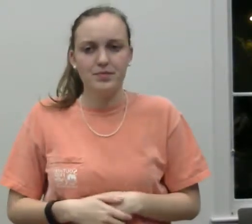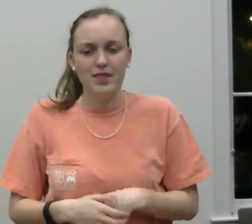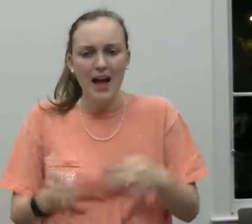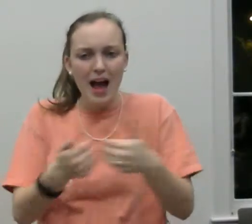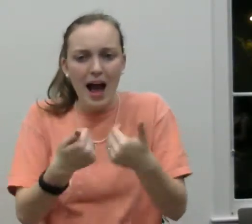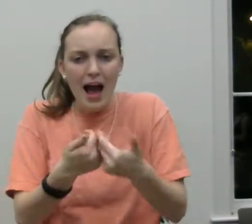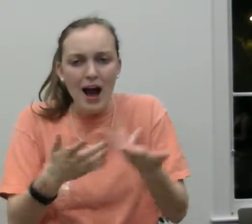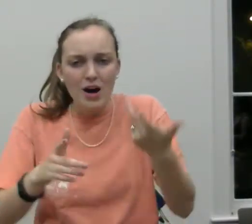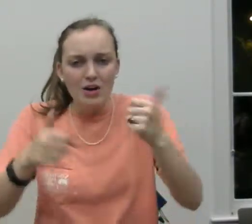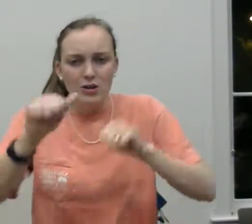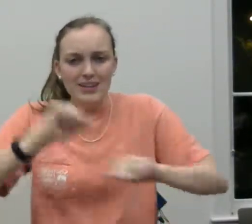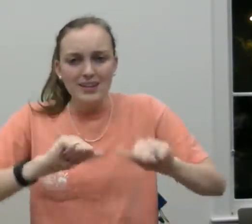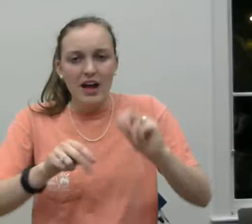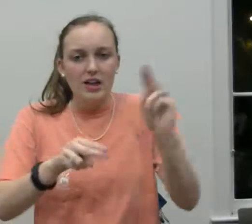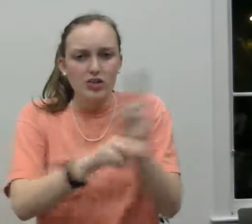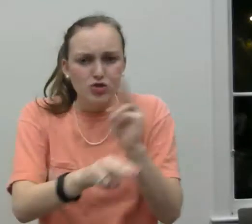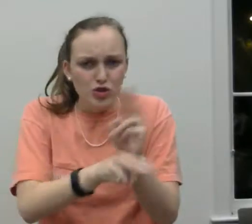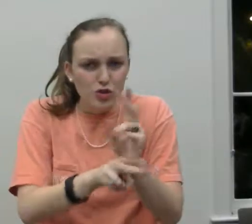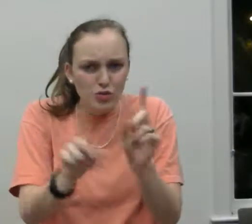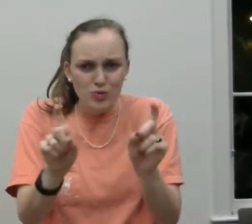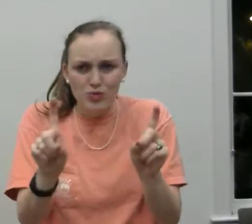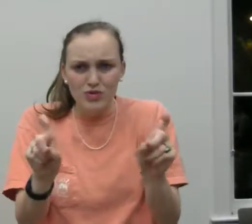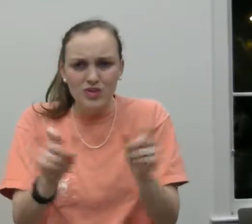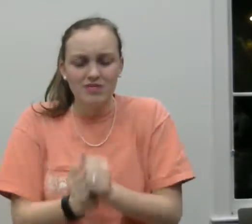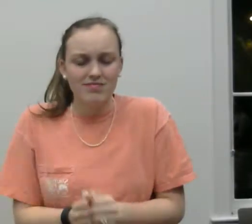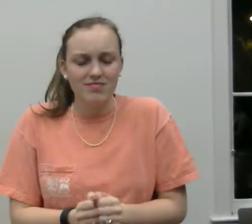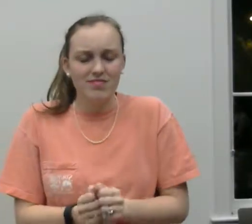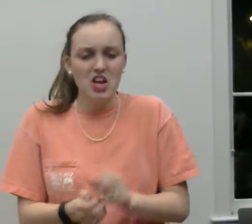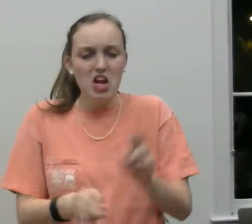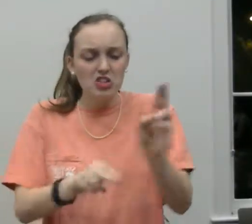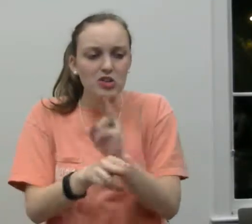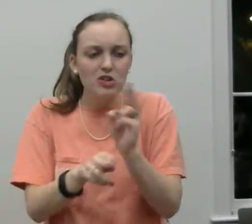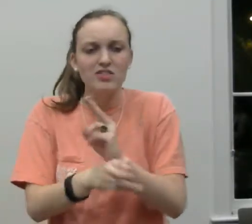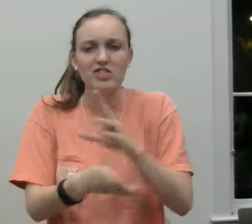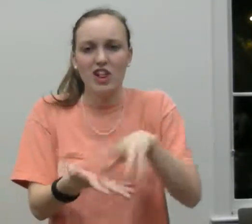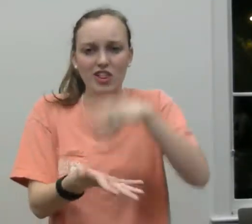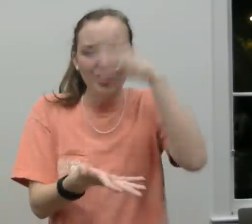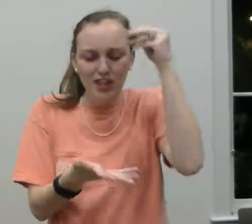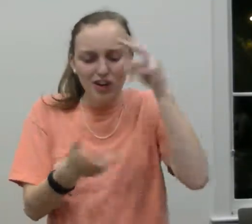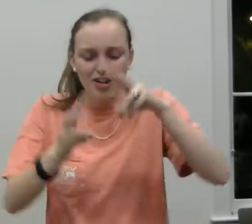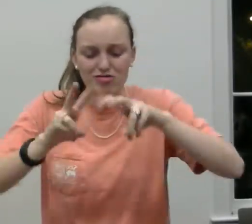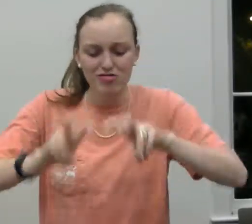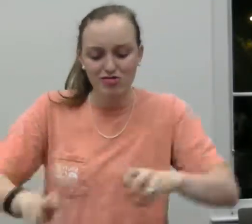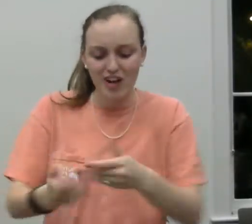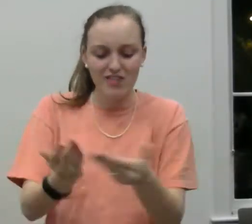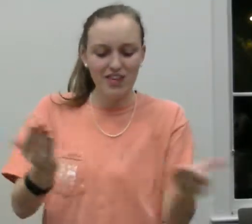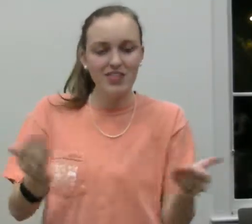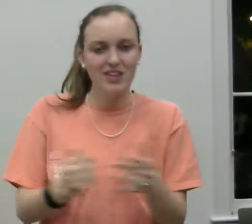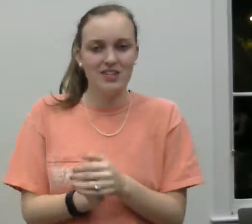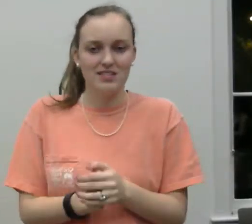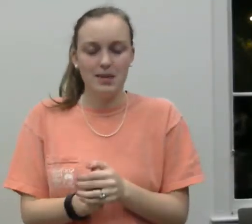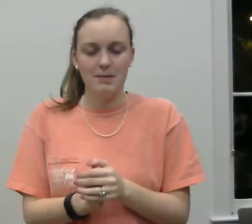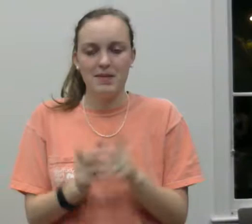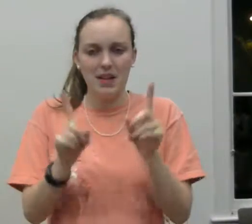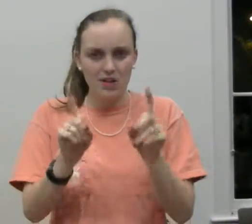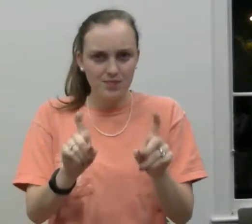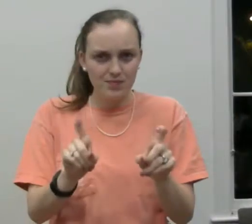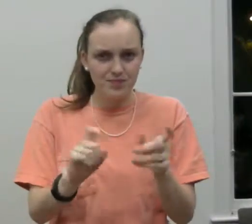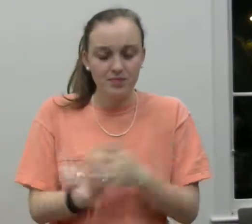science used to learn and discover things. And that's what we're going to be talking about throughout the rest of this unit, is we're going to